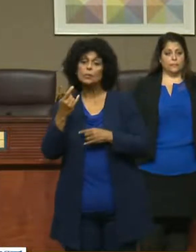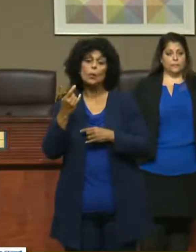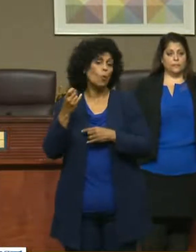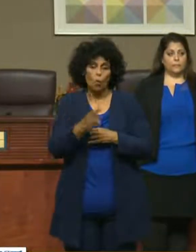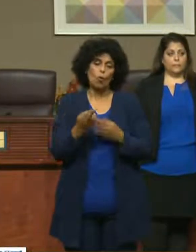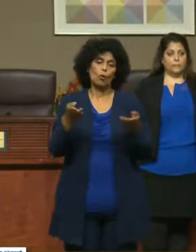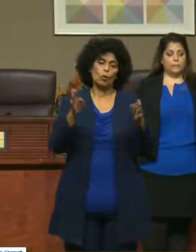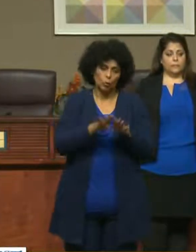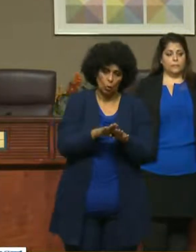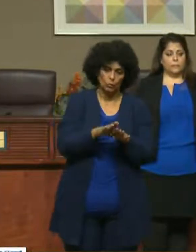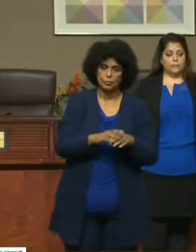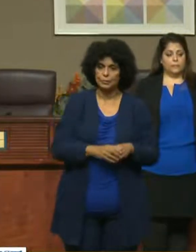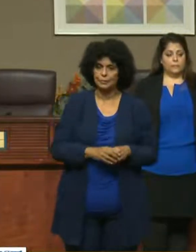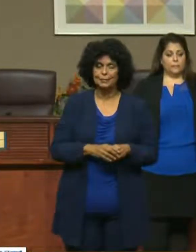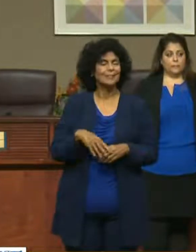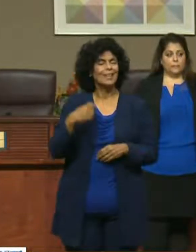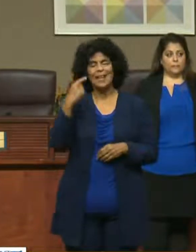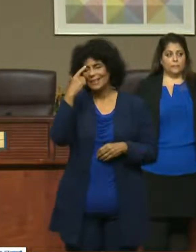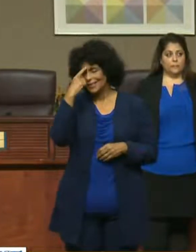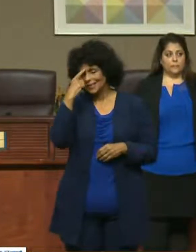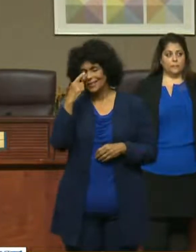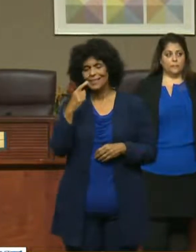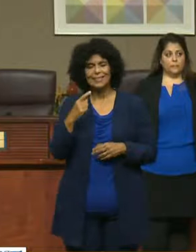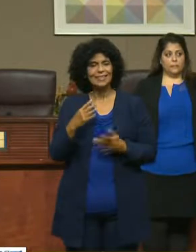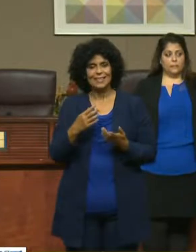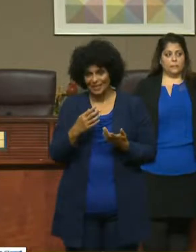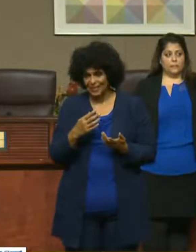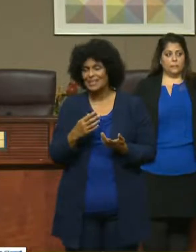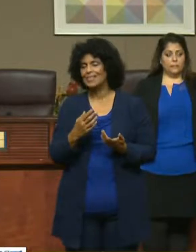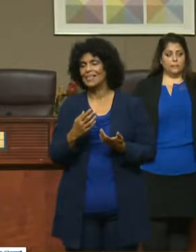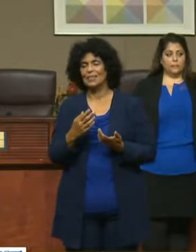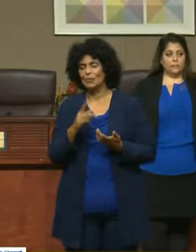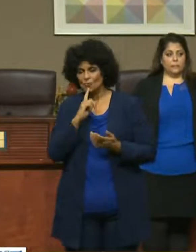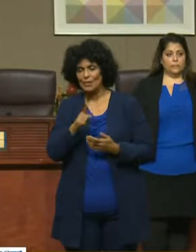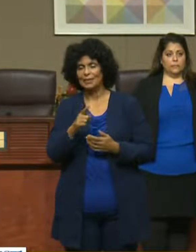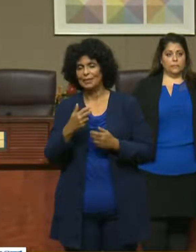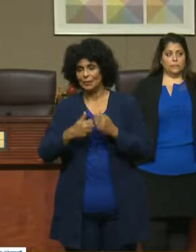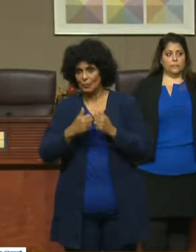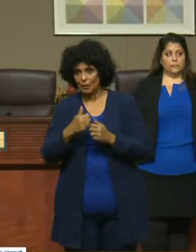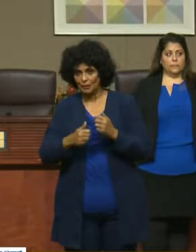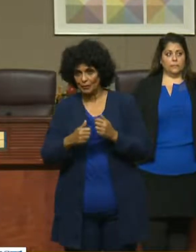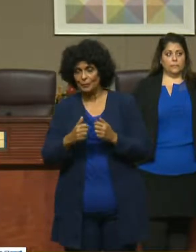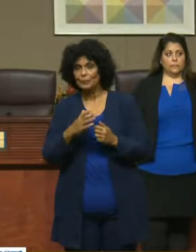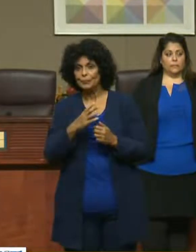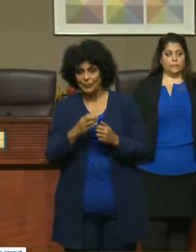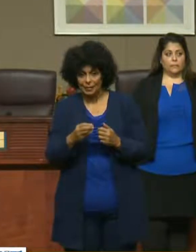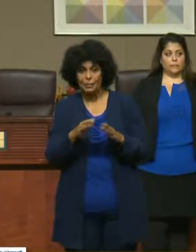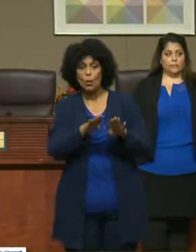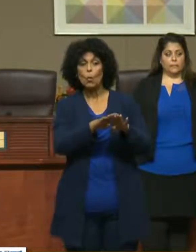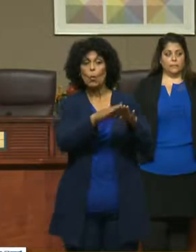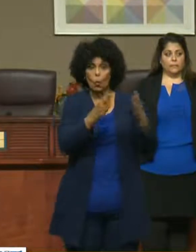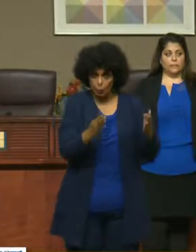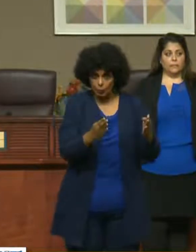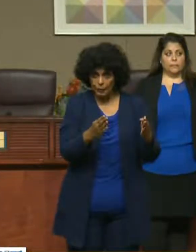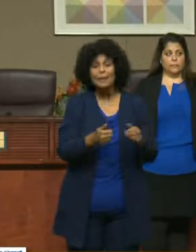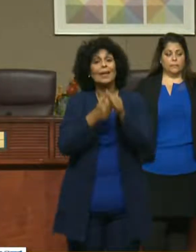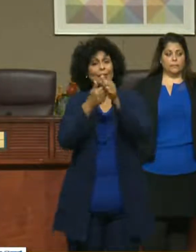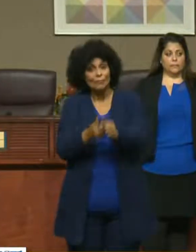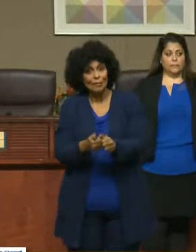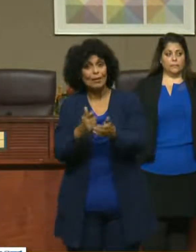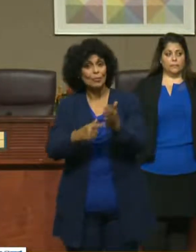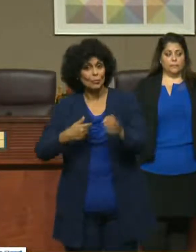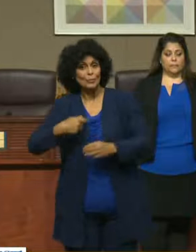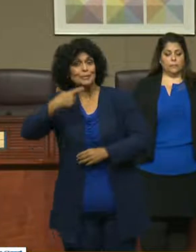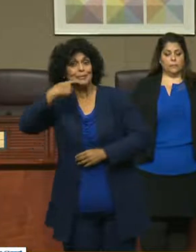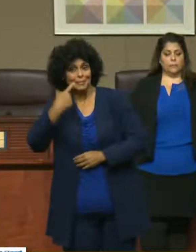the dilemma here is open and do what we are telling you to do, because it's a reason